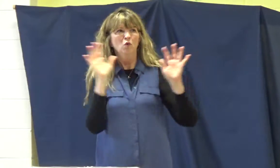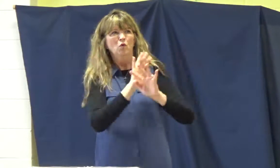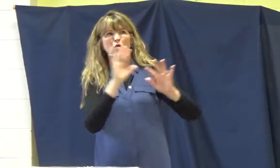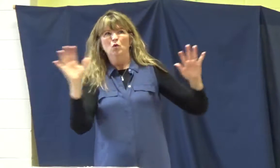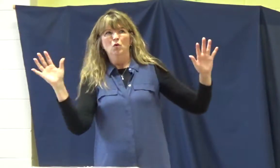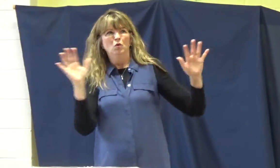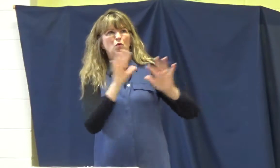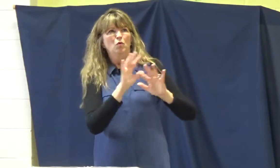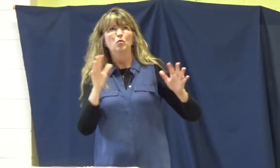mistake.